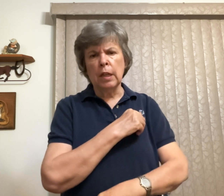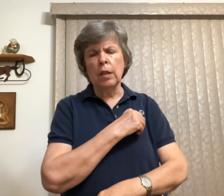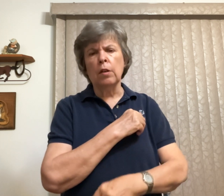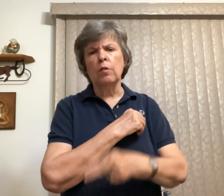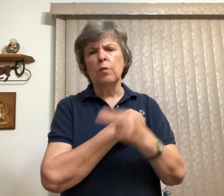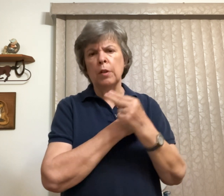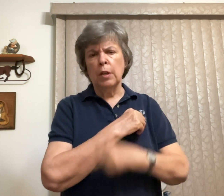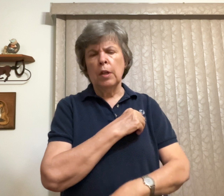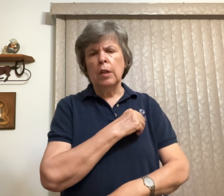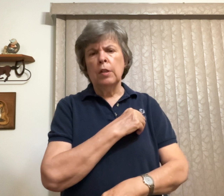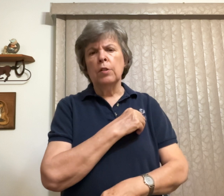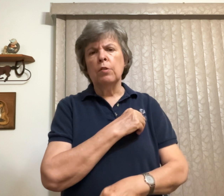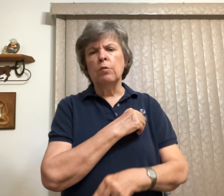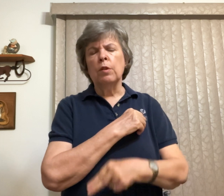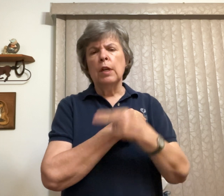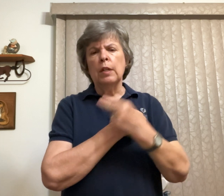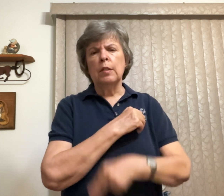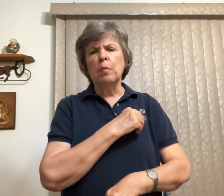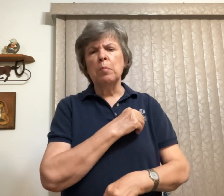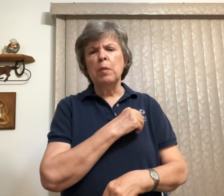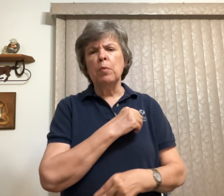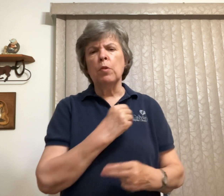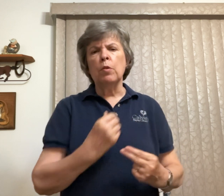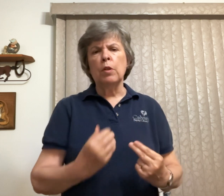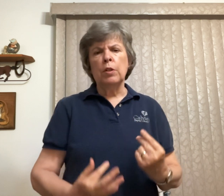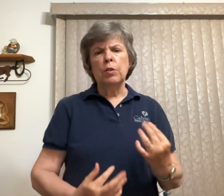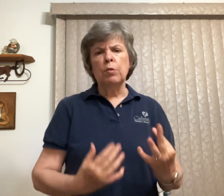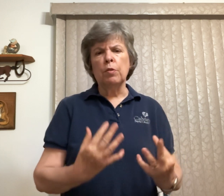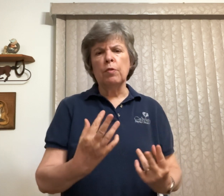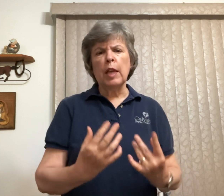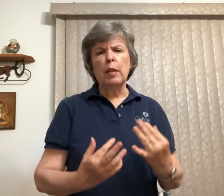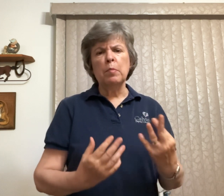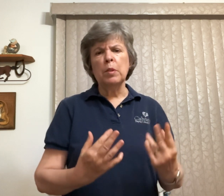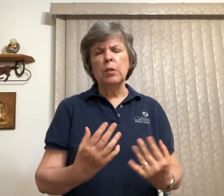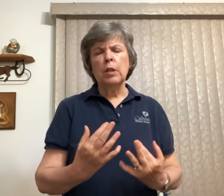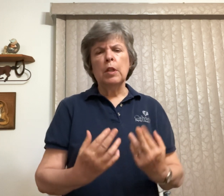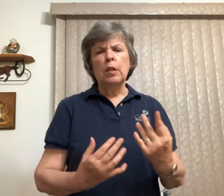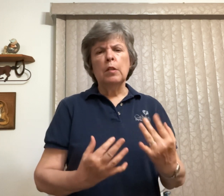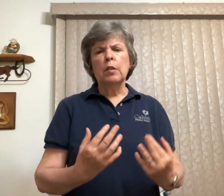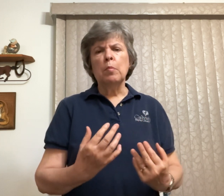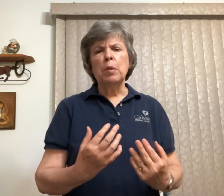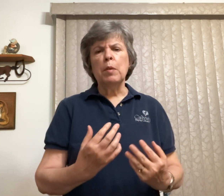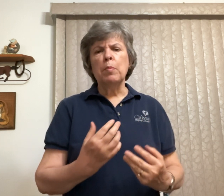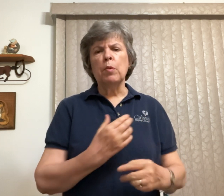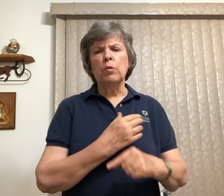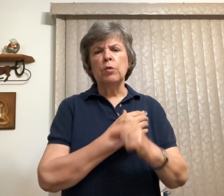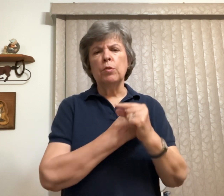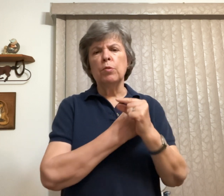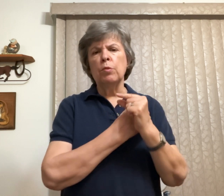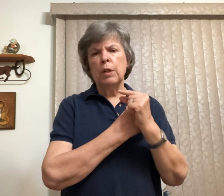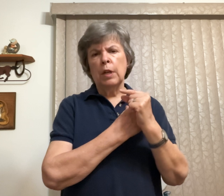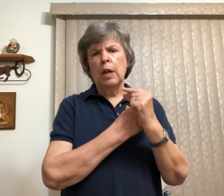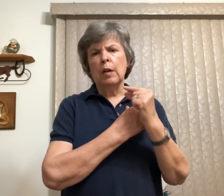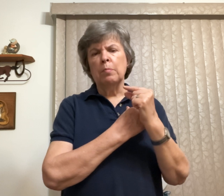hell. So some people do the flames. Some people do